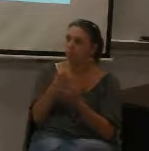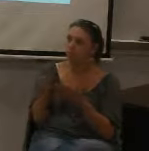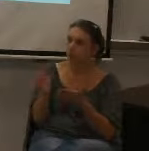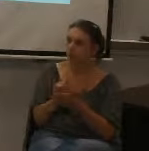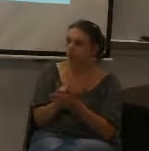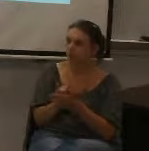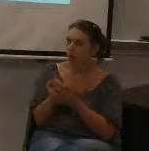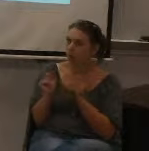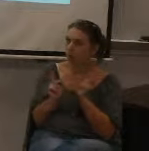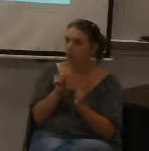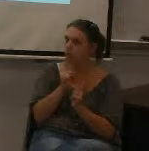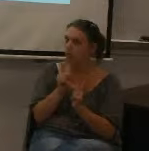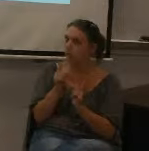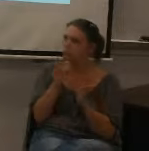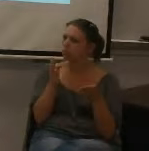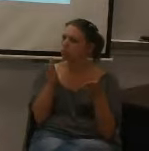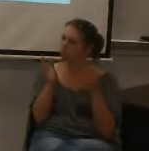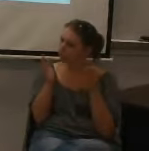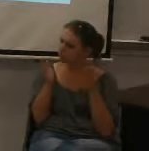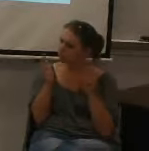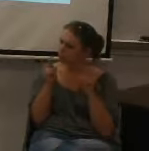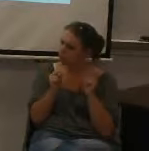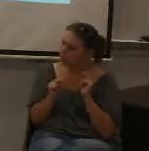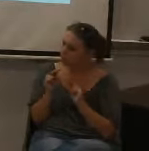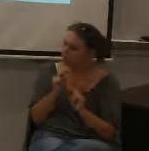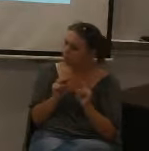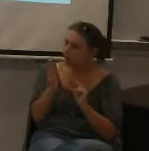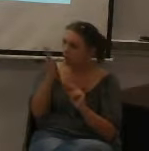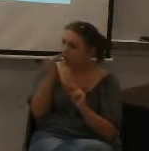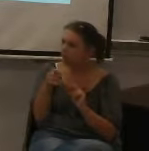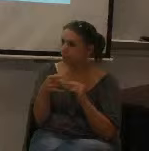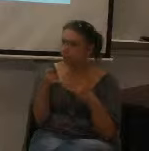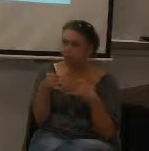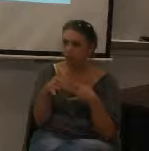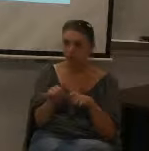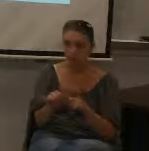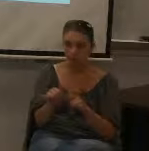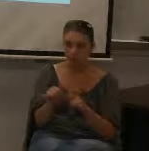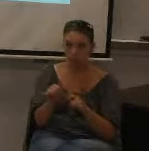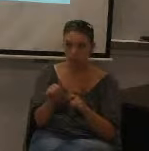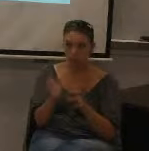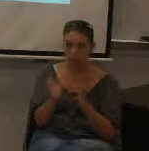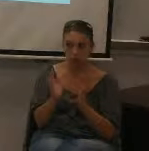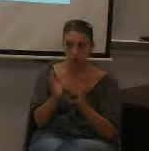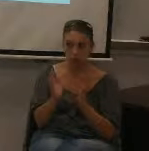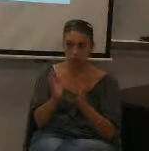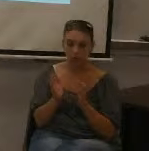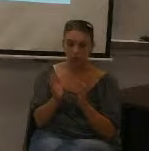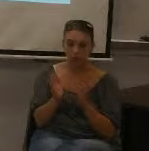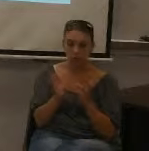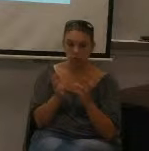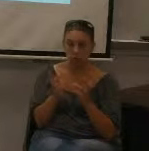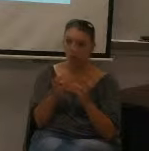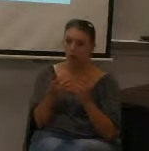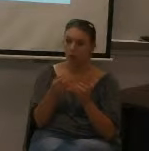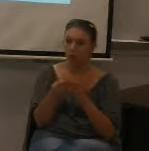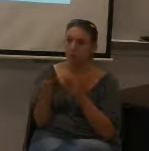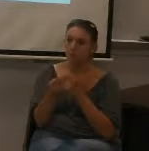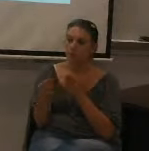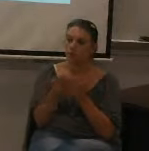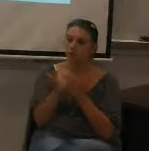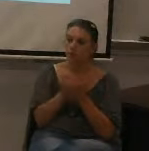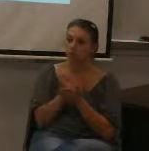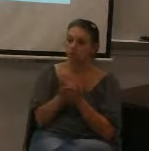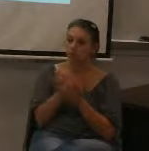that speculators are really paying attention to, in the sense that it's still a source of water, and they're buying up the rights to this water so they can ship it off to Dallas